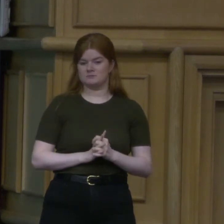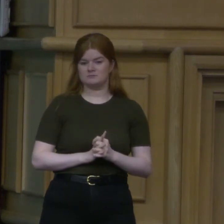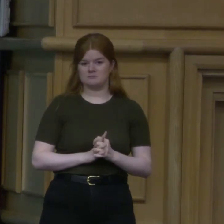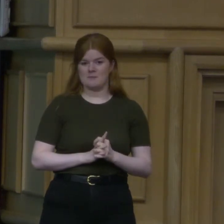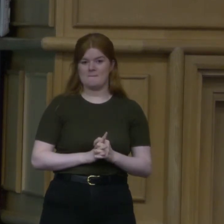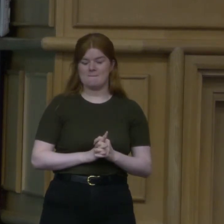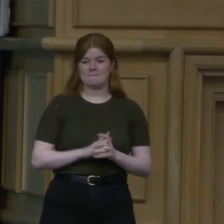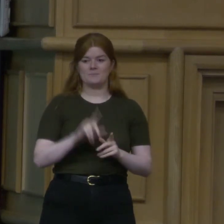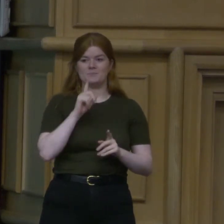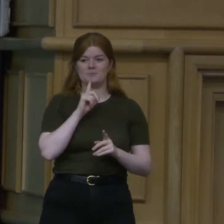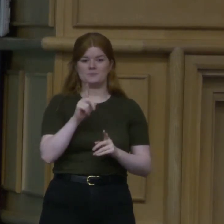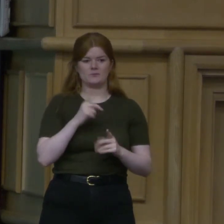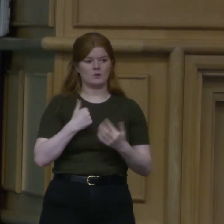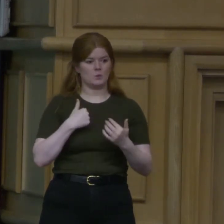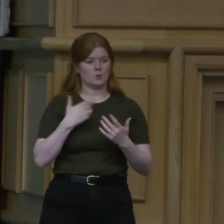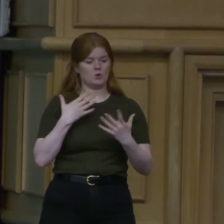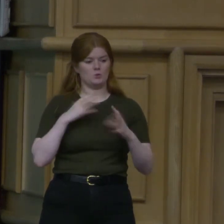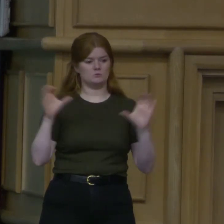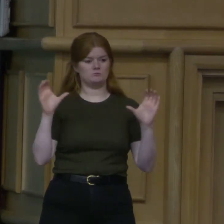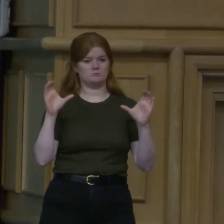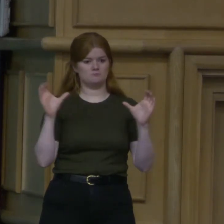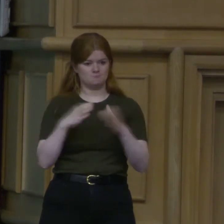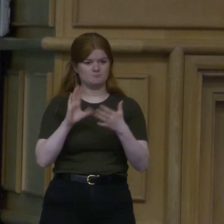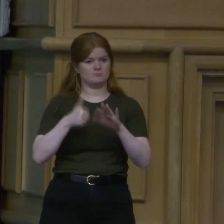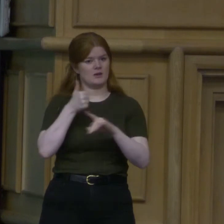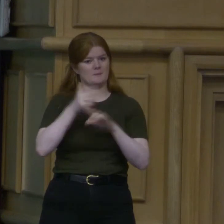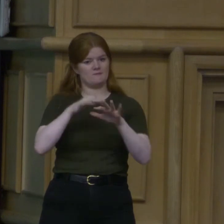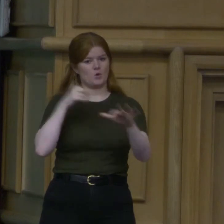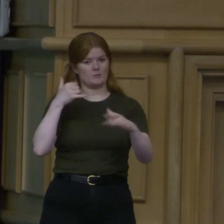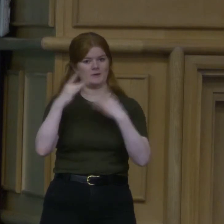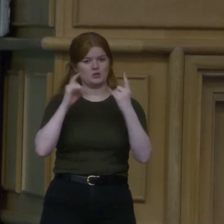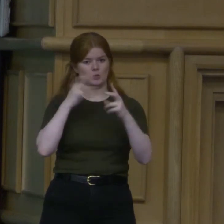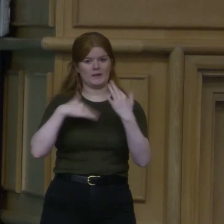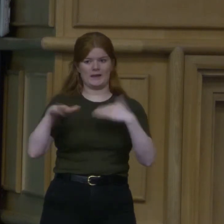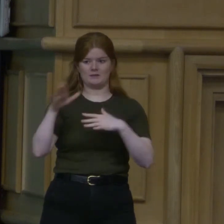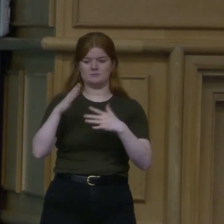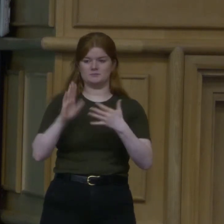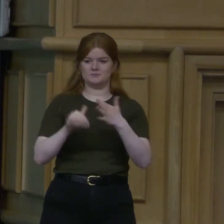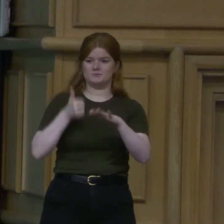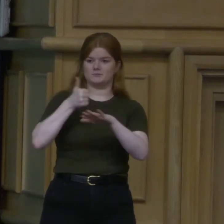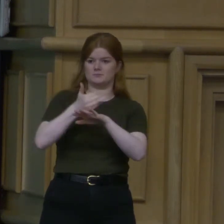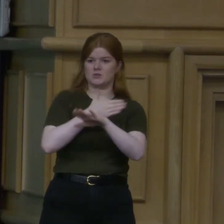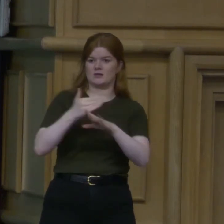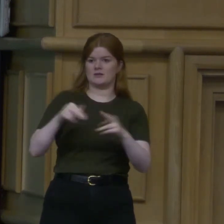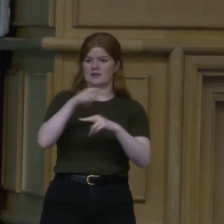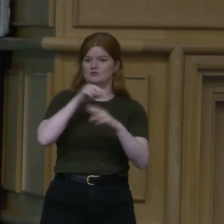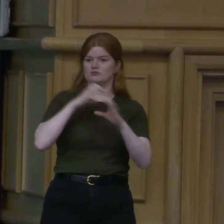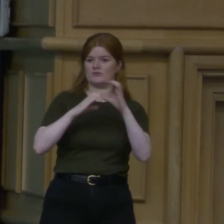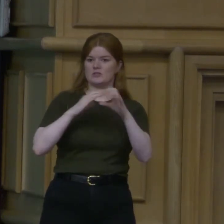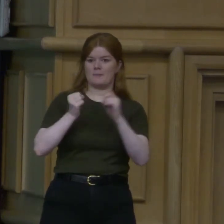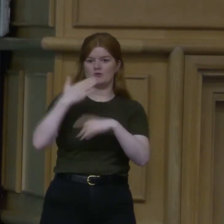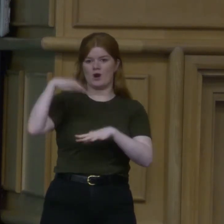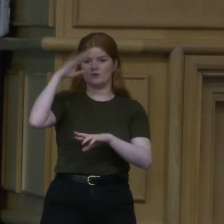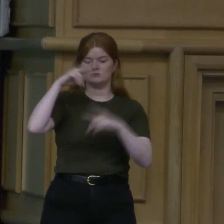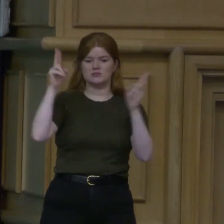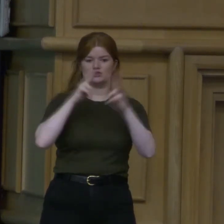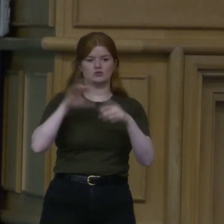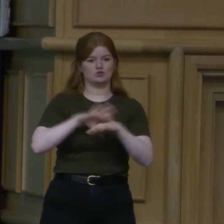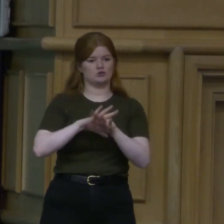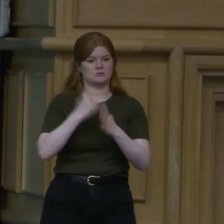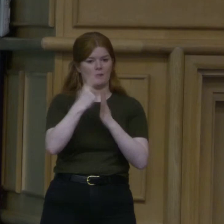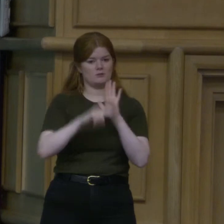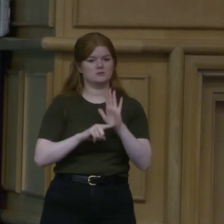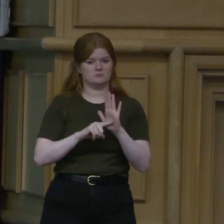of that. But we convened this forum so that we could embark on a national conversation on Ireland's international